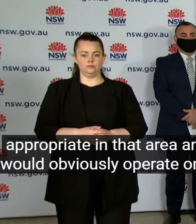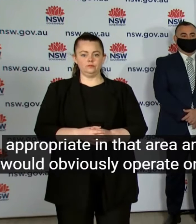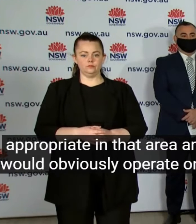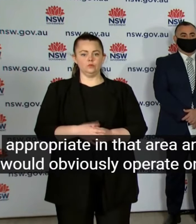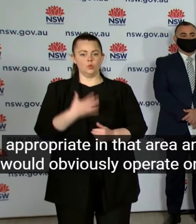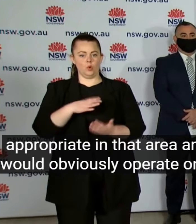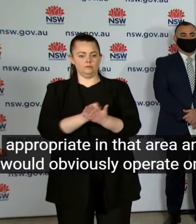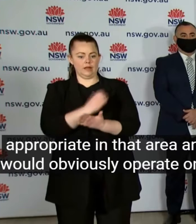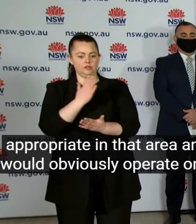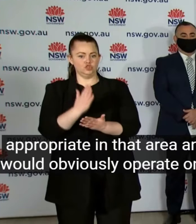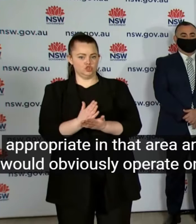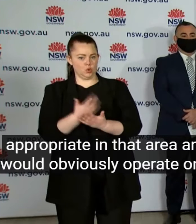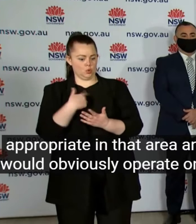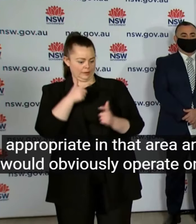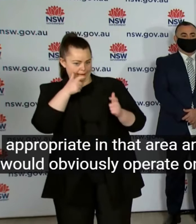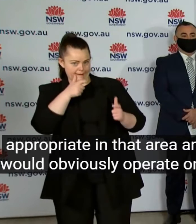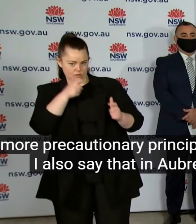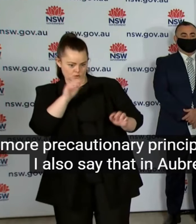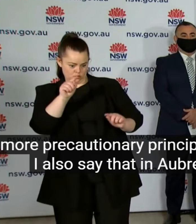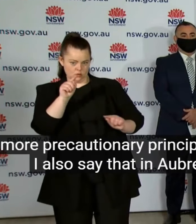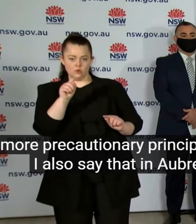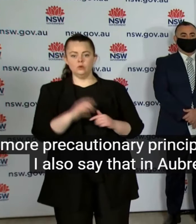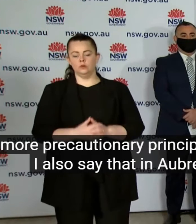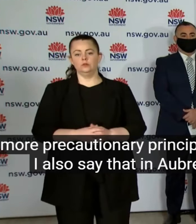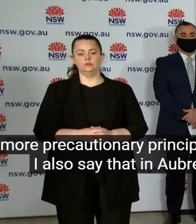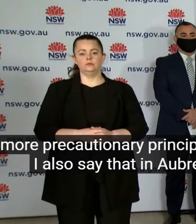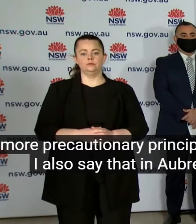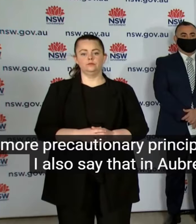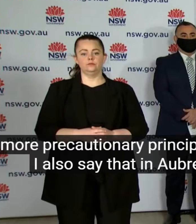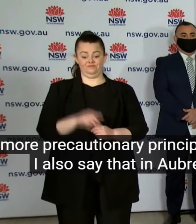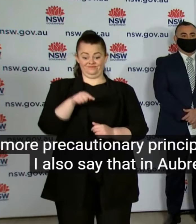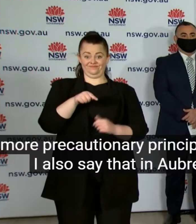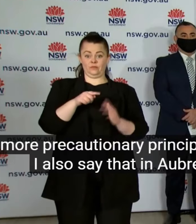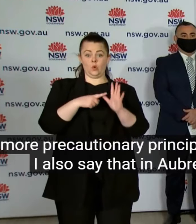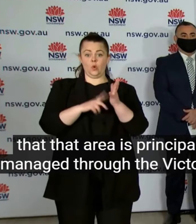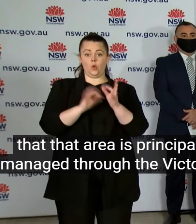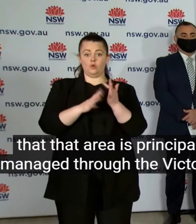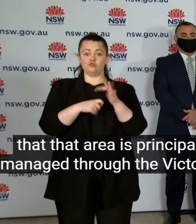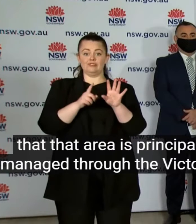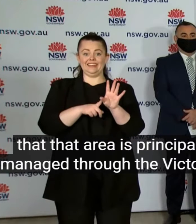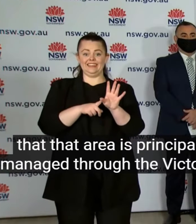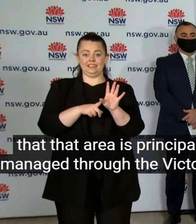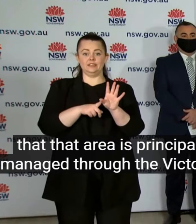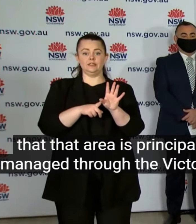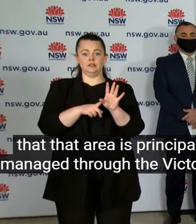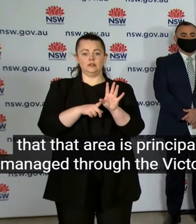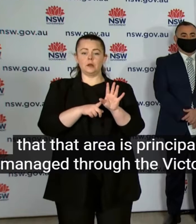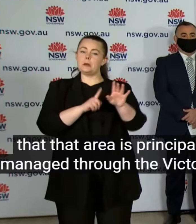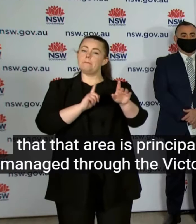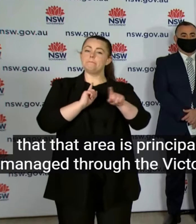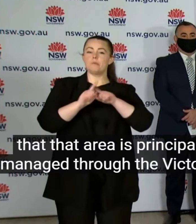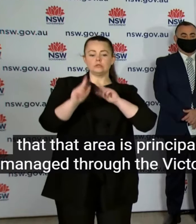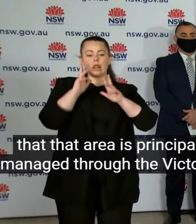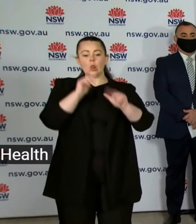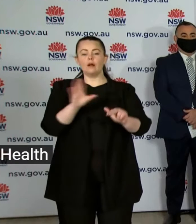principle. Can I also say that in Albury, that area is principally managed through the Victorian health system, of